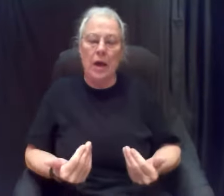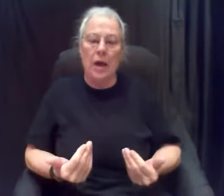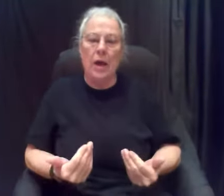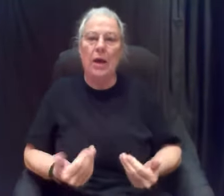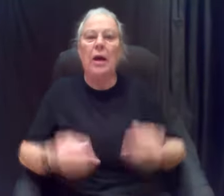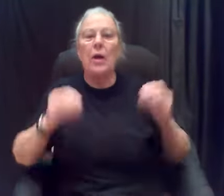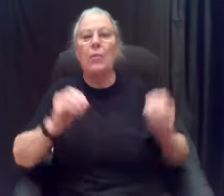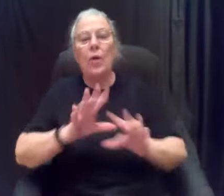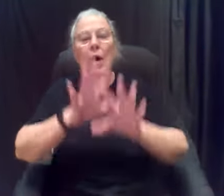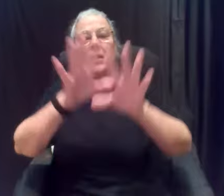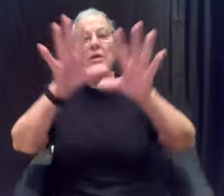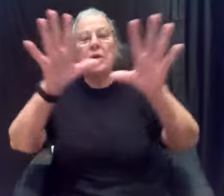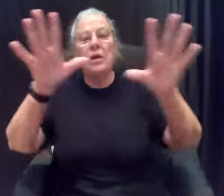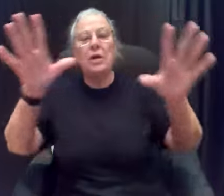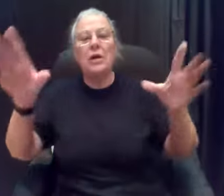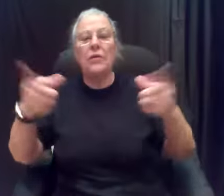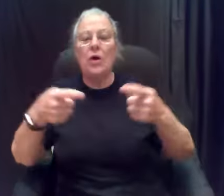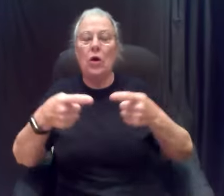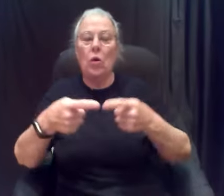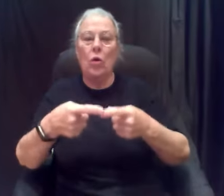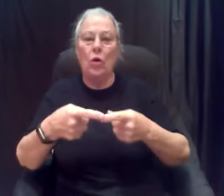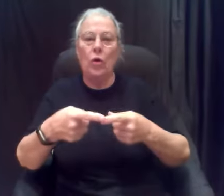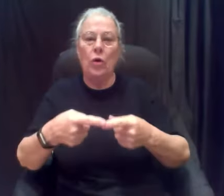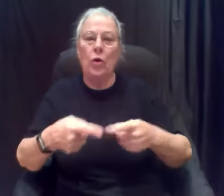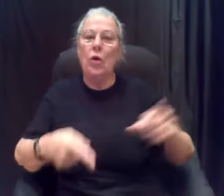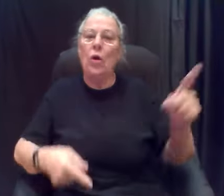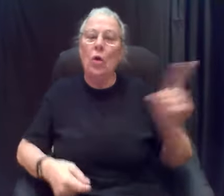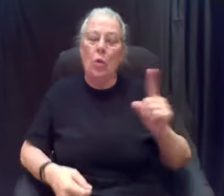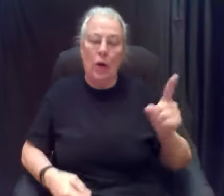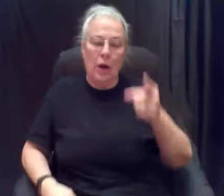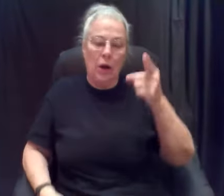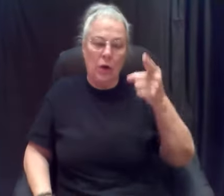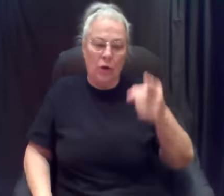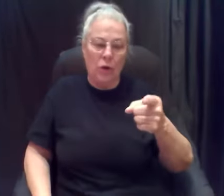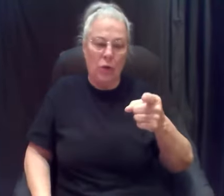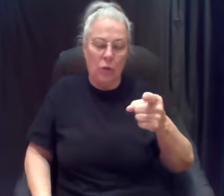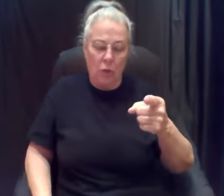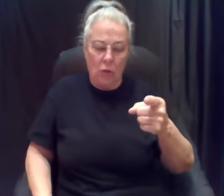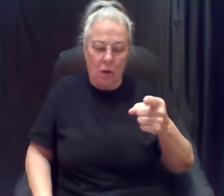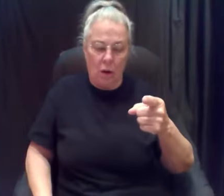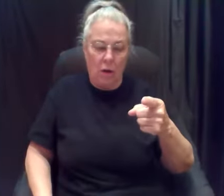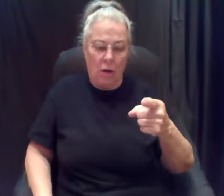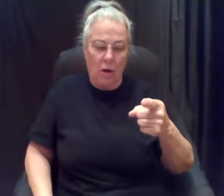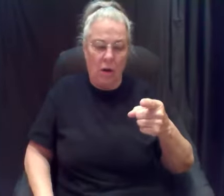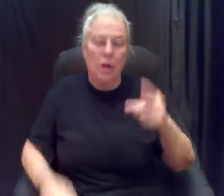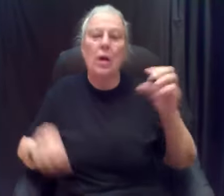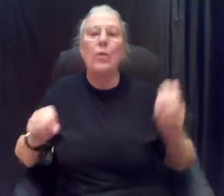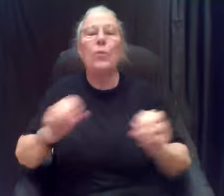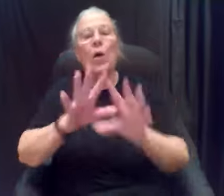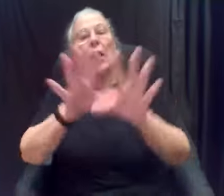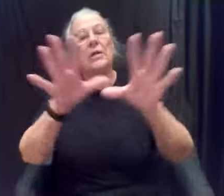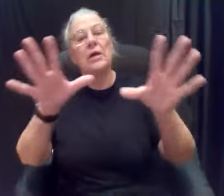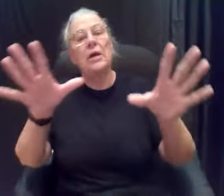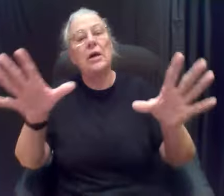today. Brighten the corner where you are. Brighten